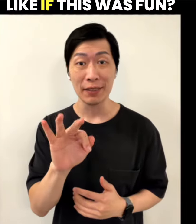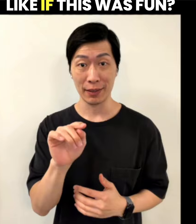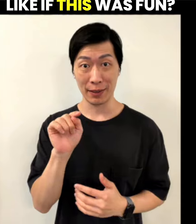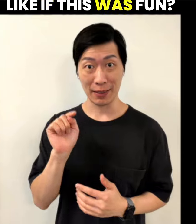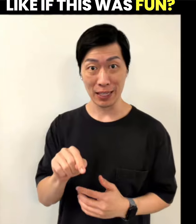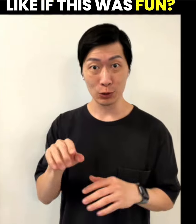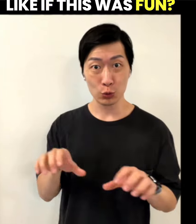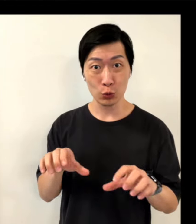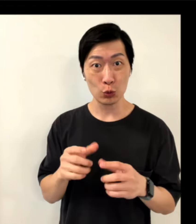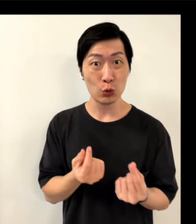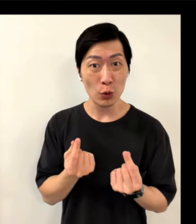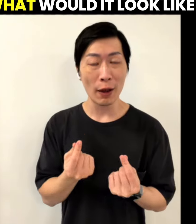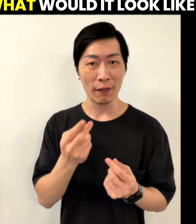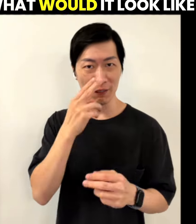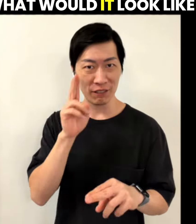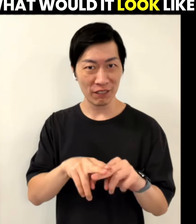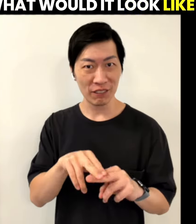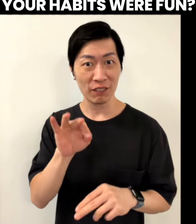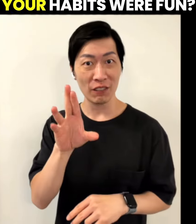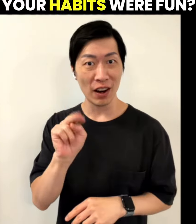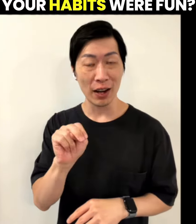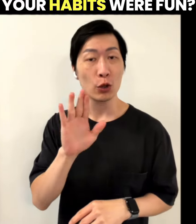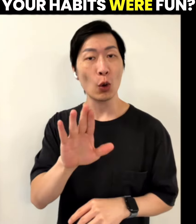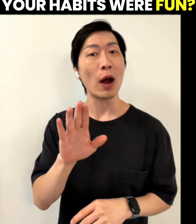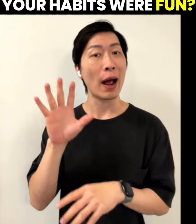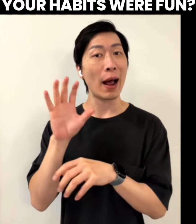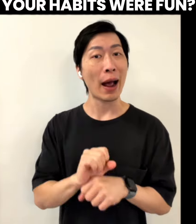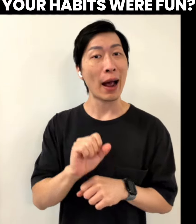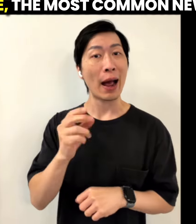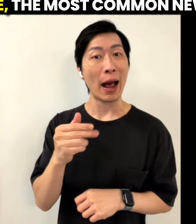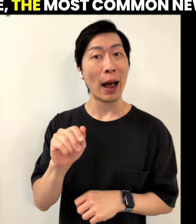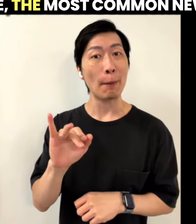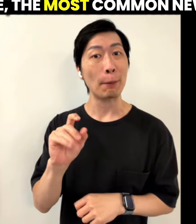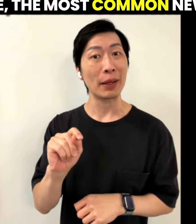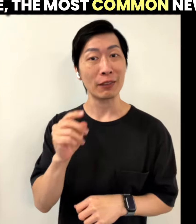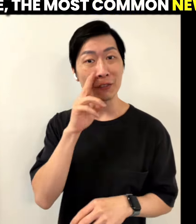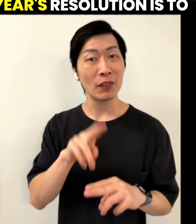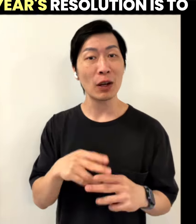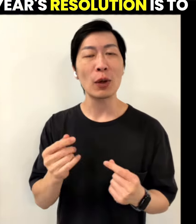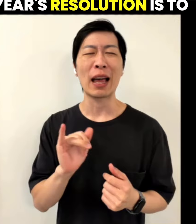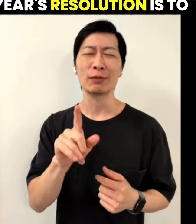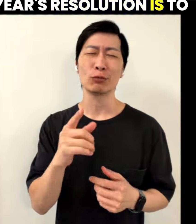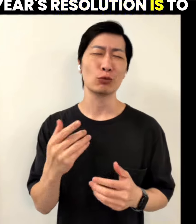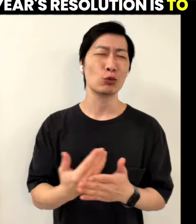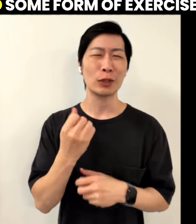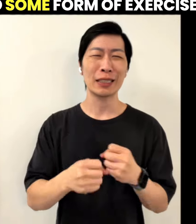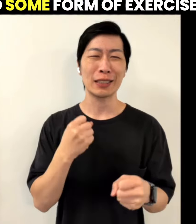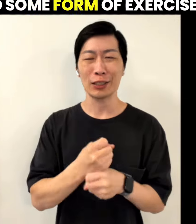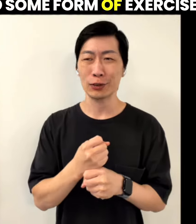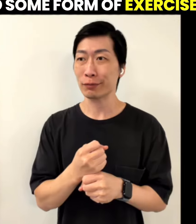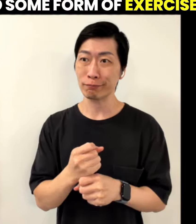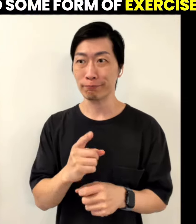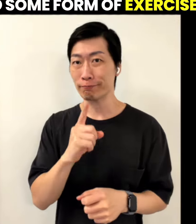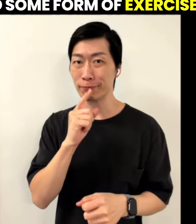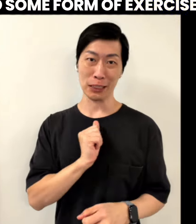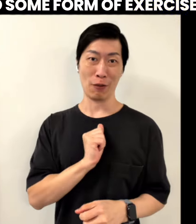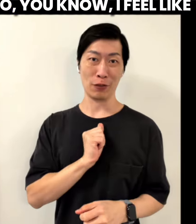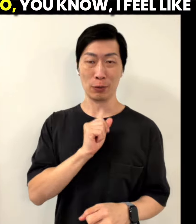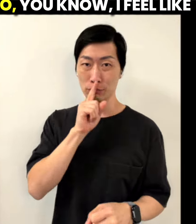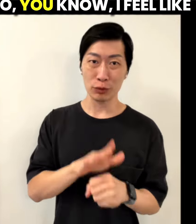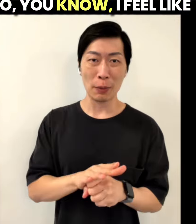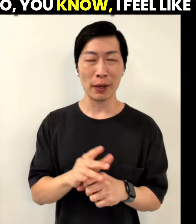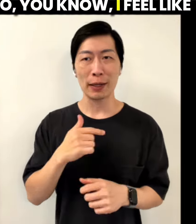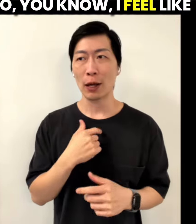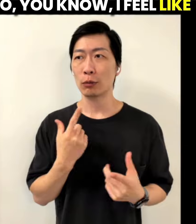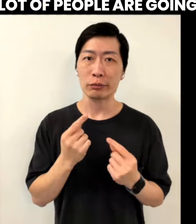look like if this was fun? What would it look like if your habits were fun? Like, the most common New Year's resolution is to do some form of exercise.